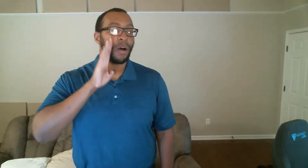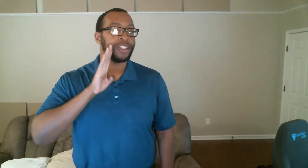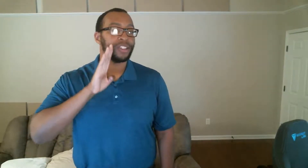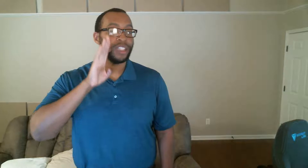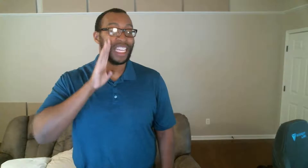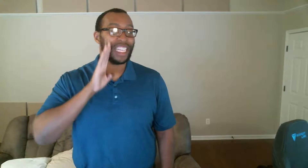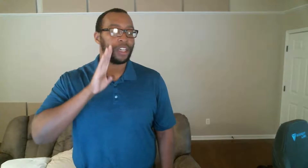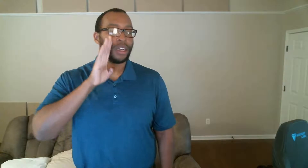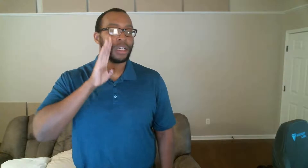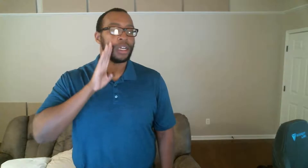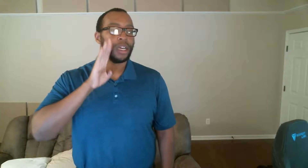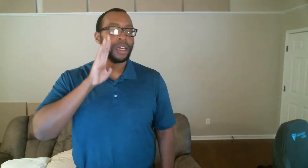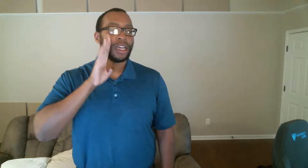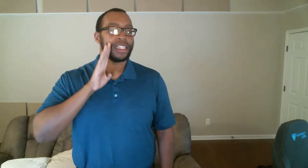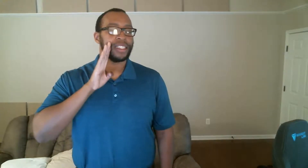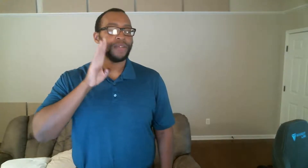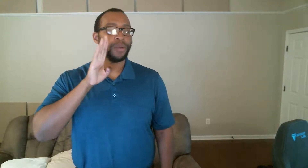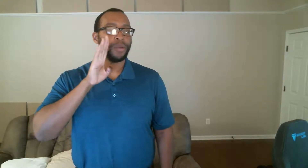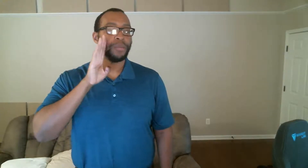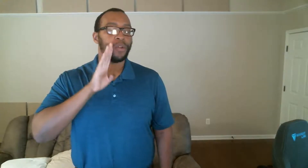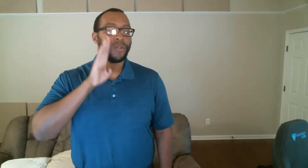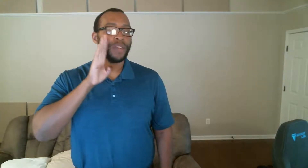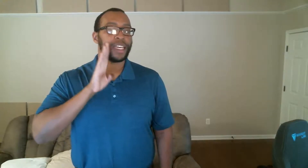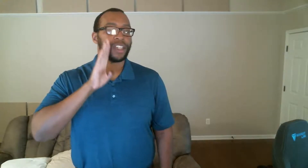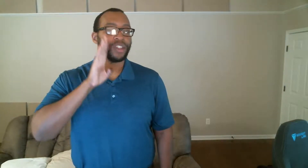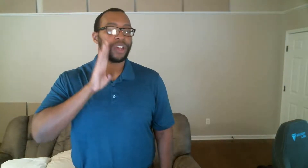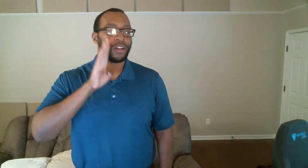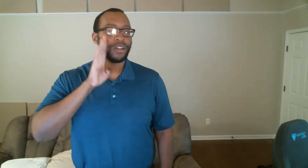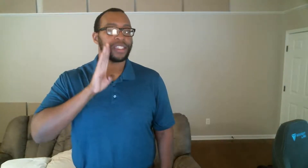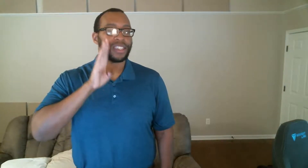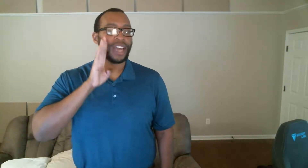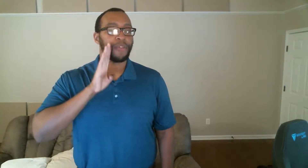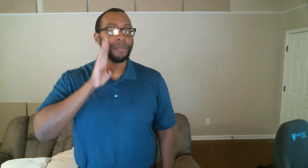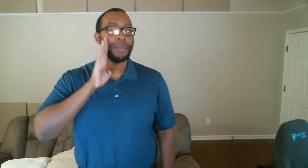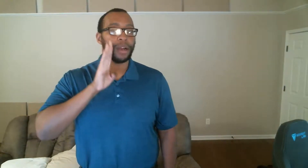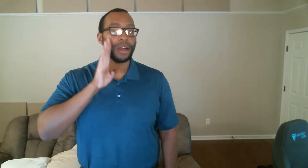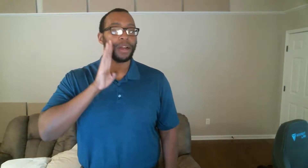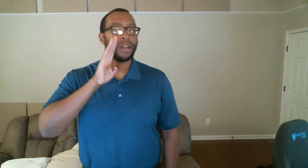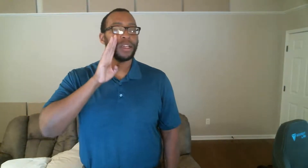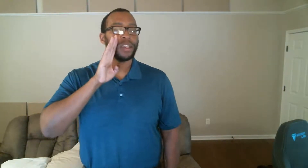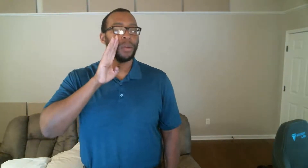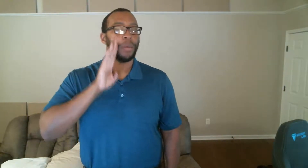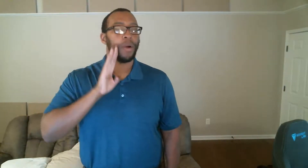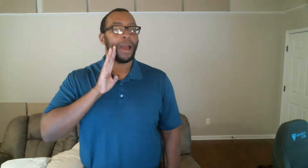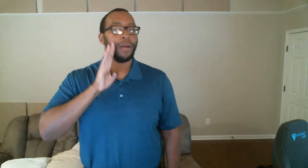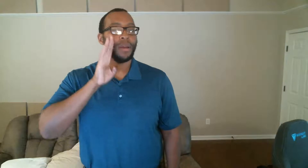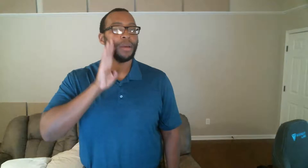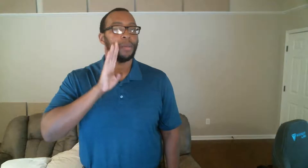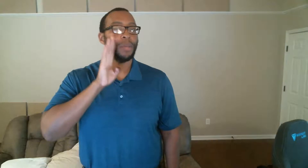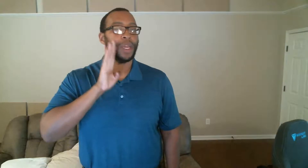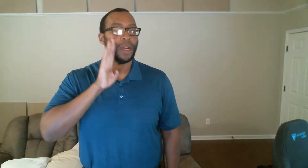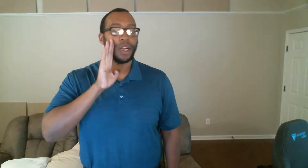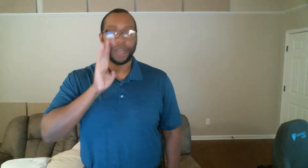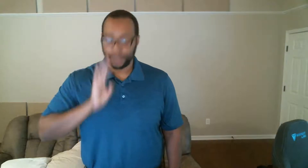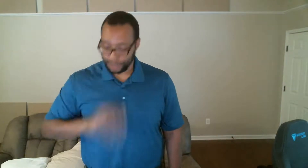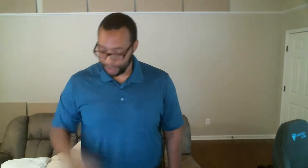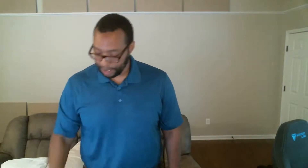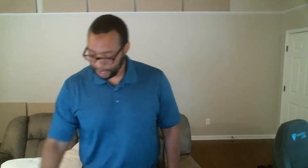and linear, because if you move it in a circle, it's a sign for beer. So brown, beer.